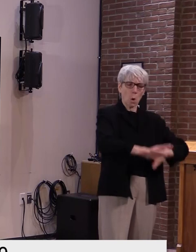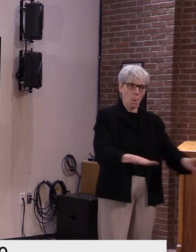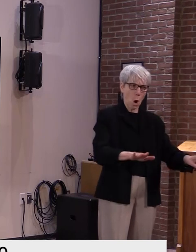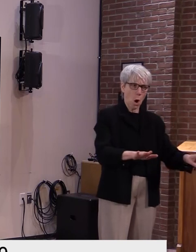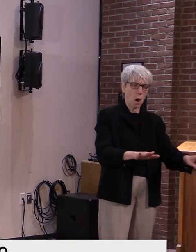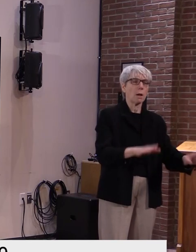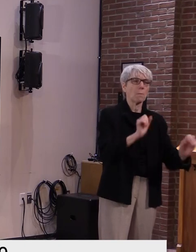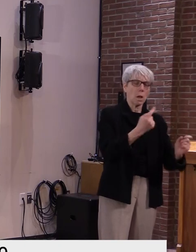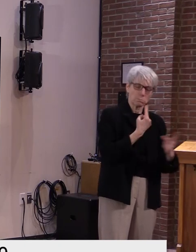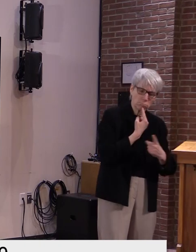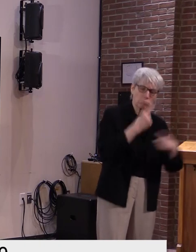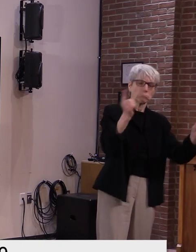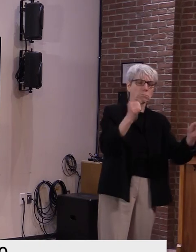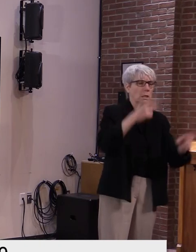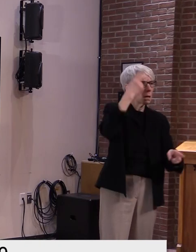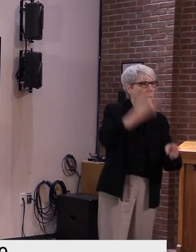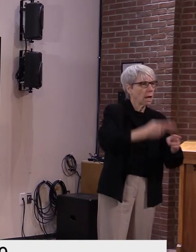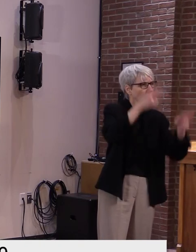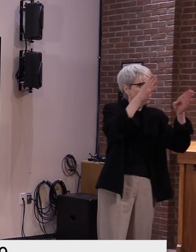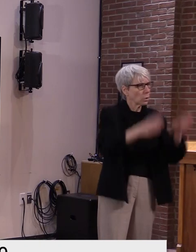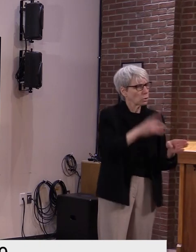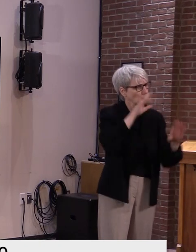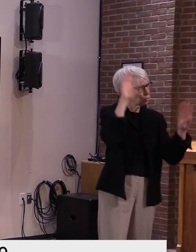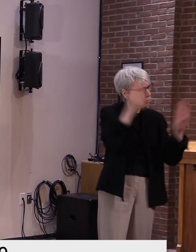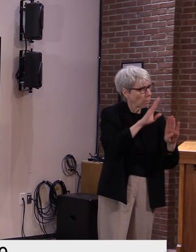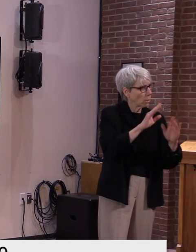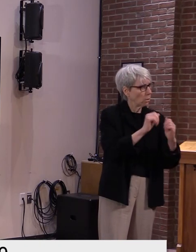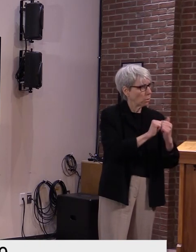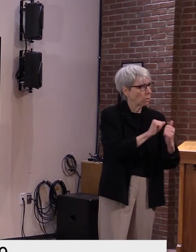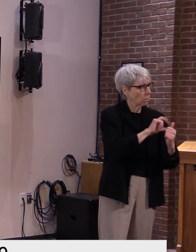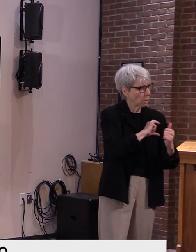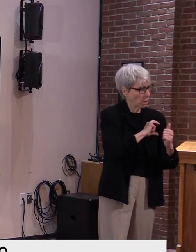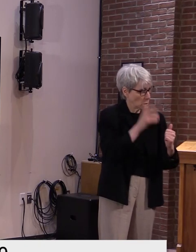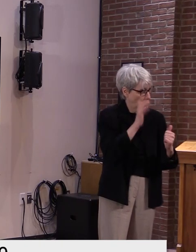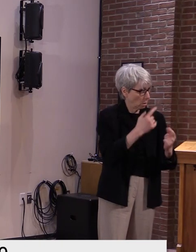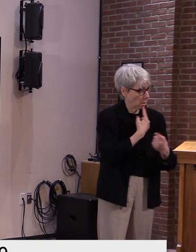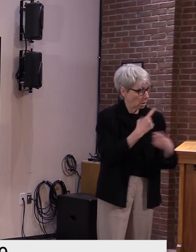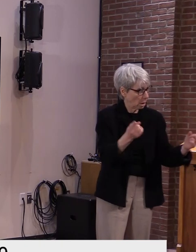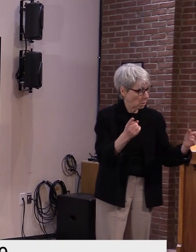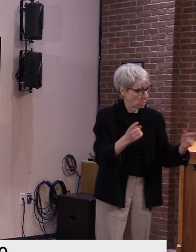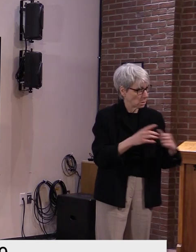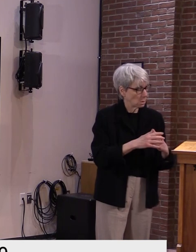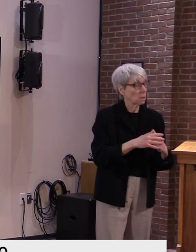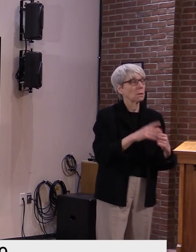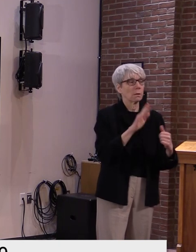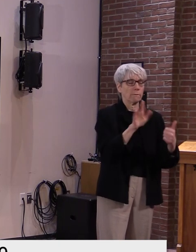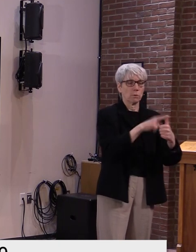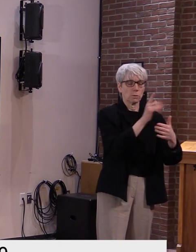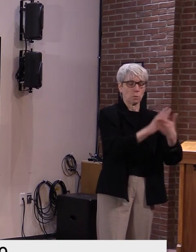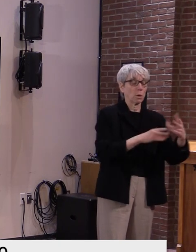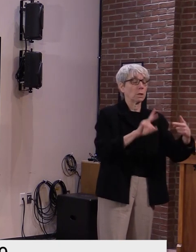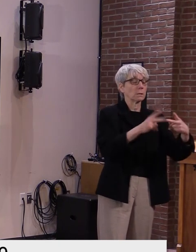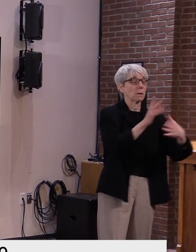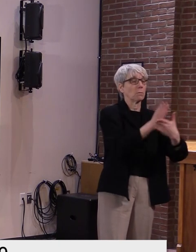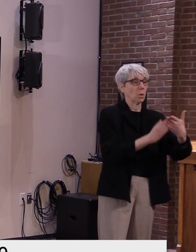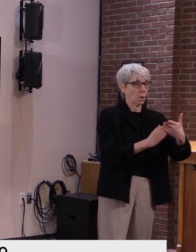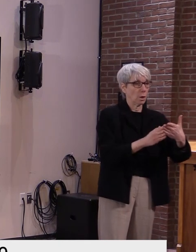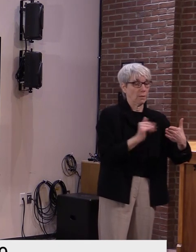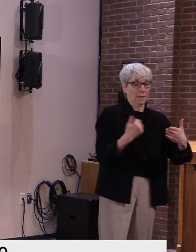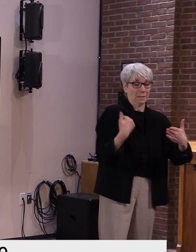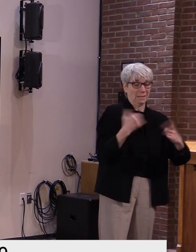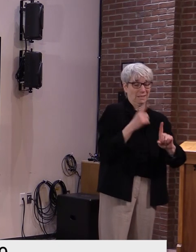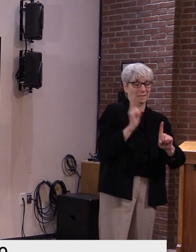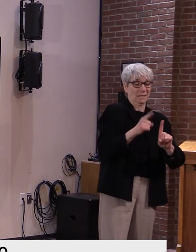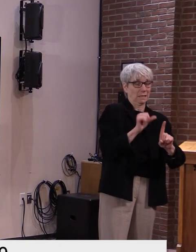order? And secondly, when will Vermonters be able to expect the release of the public information